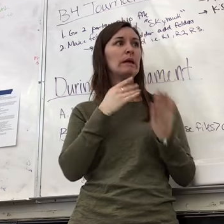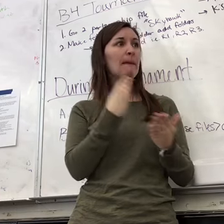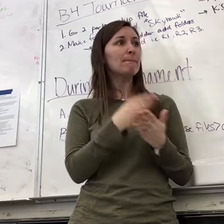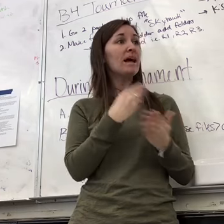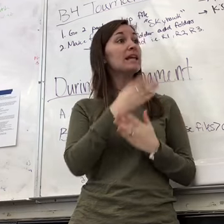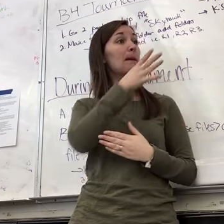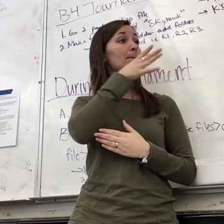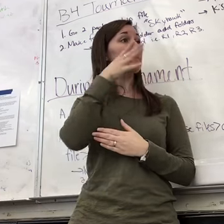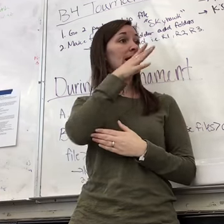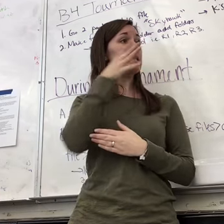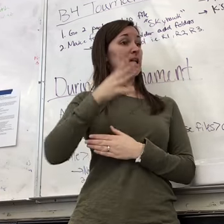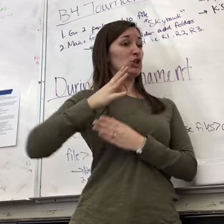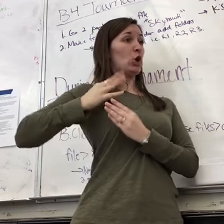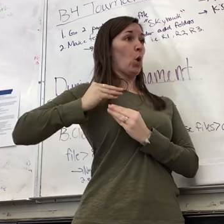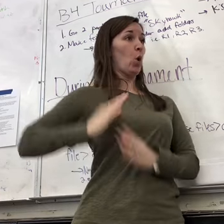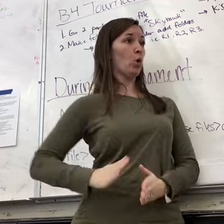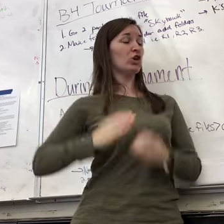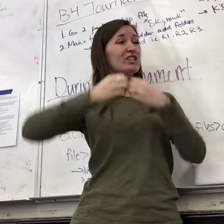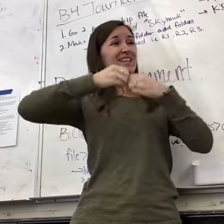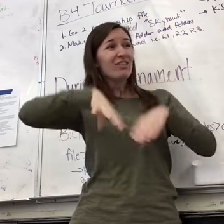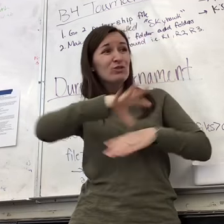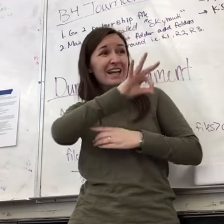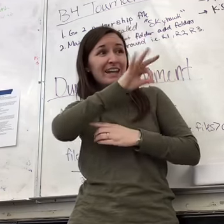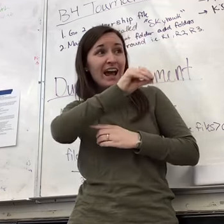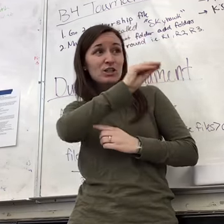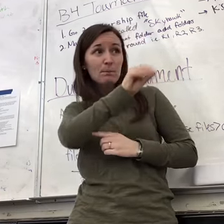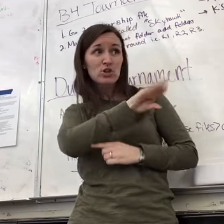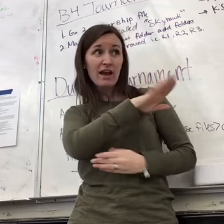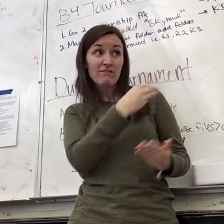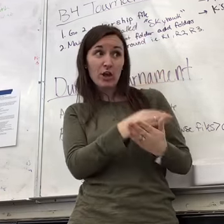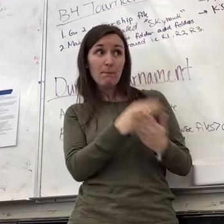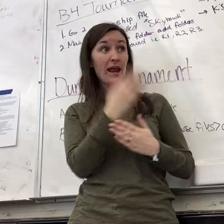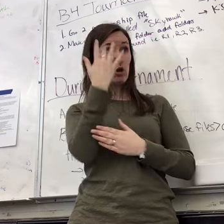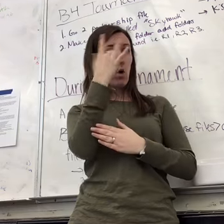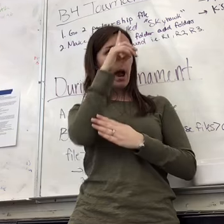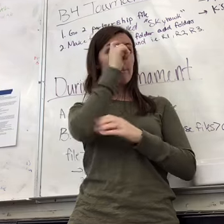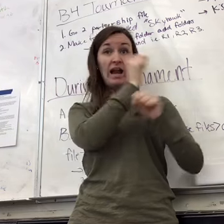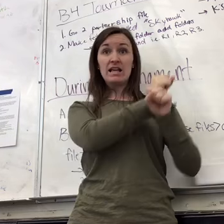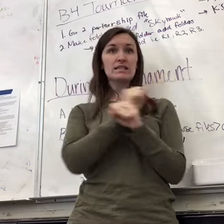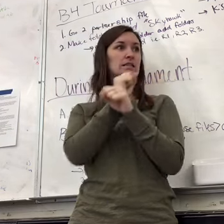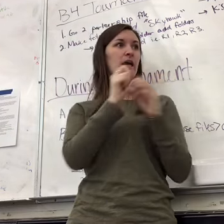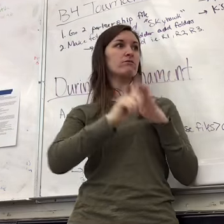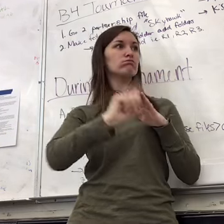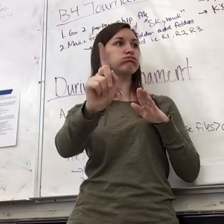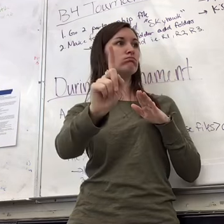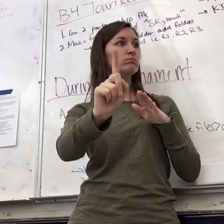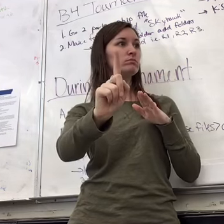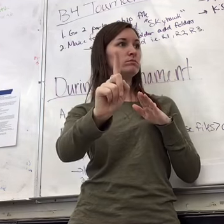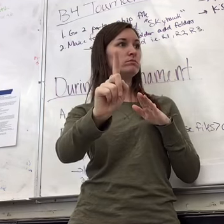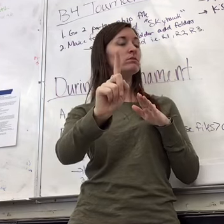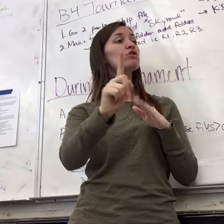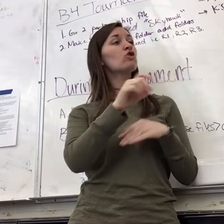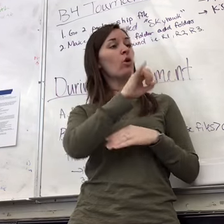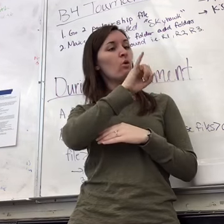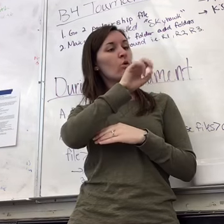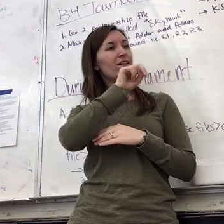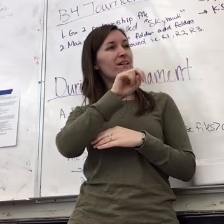in the South lose 90% of their wealth, mostly because they lose their slaves. Inflation is going to skyrocket. Because of that, bread